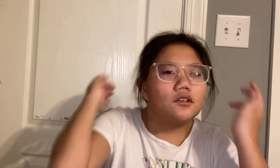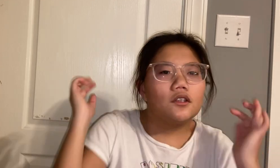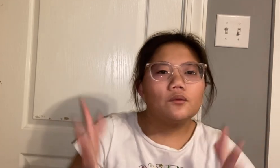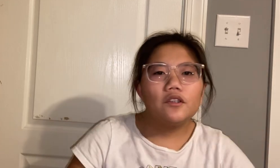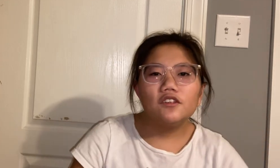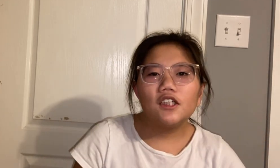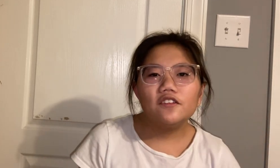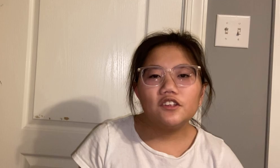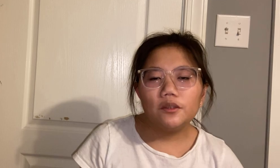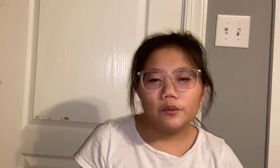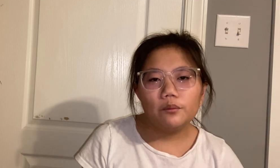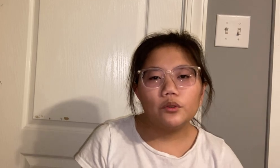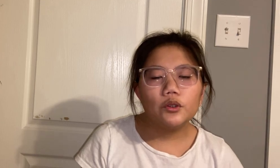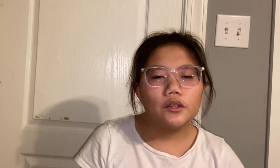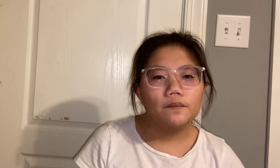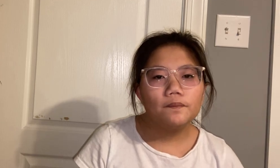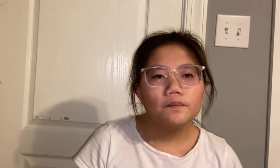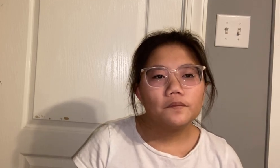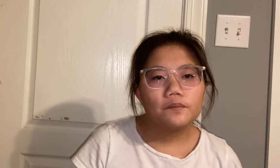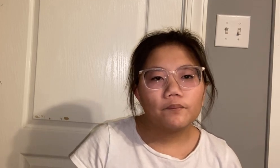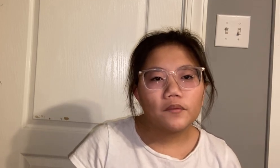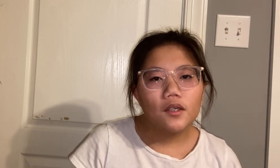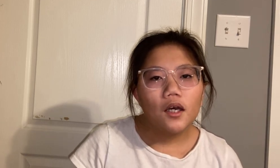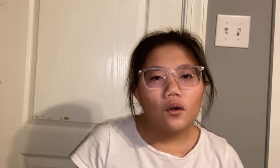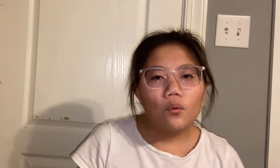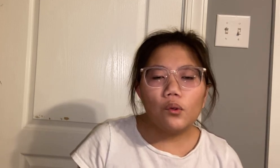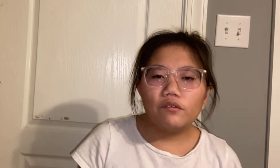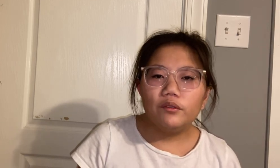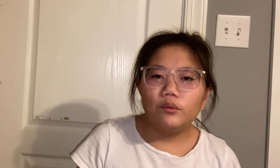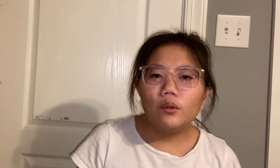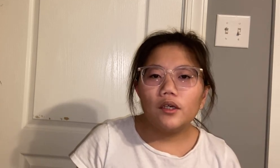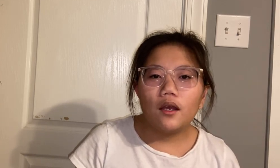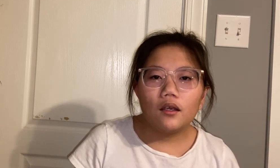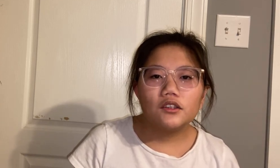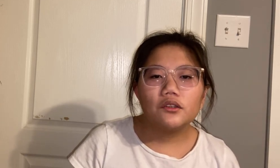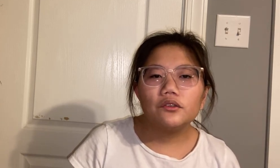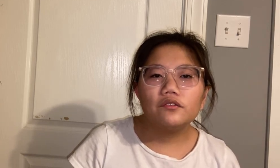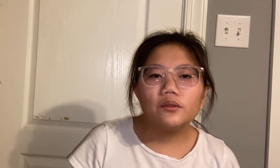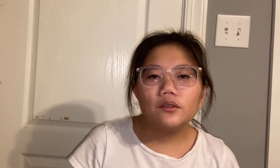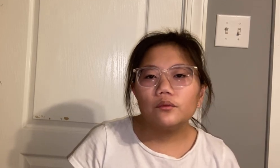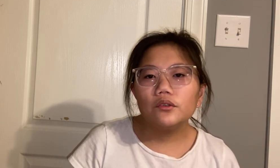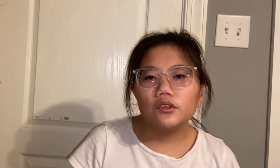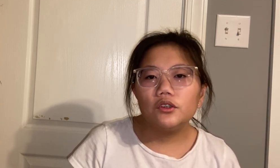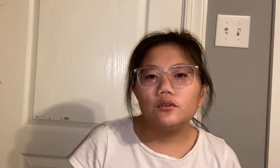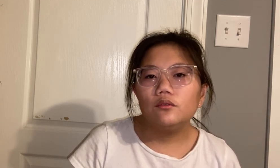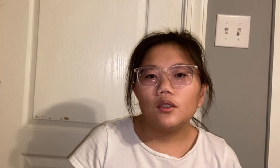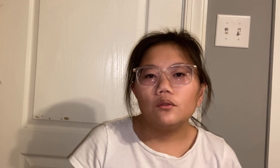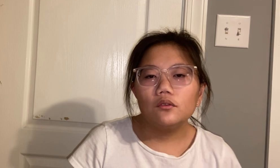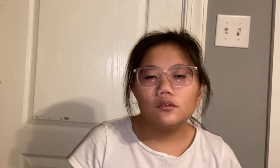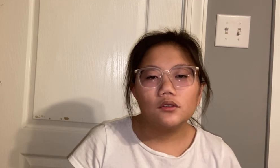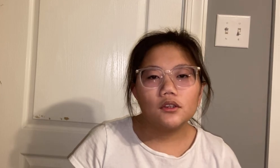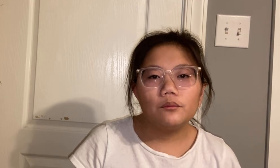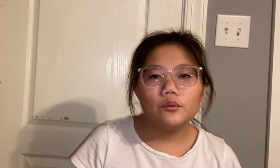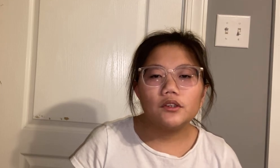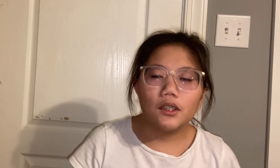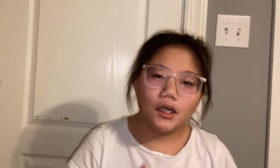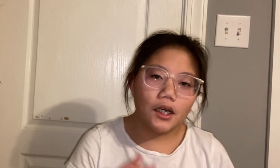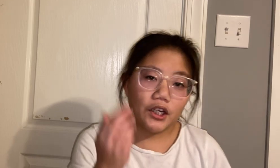another way that i've seen people do it or if you know asl you're fluent or you know some you would say i